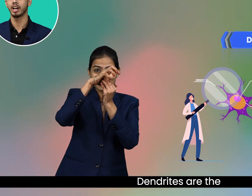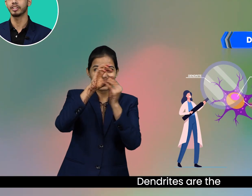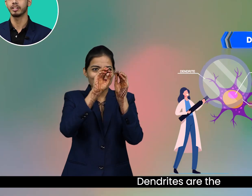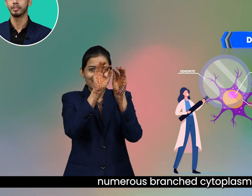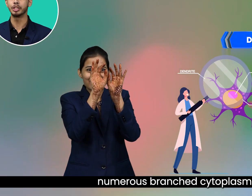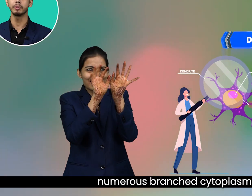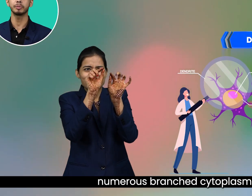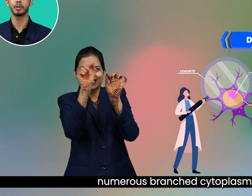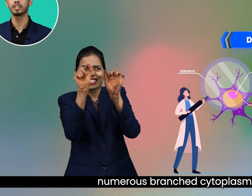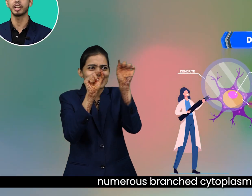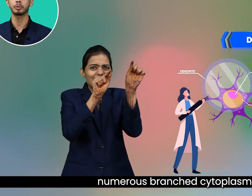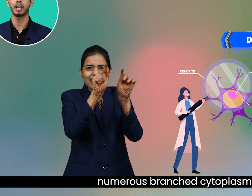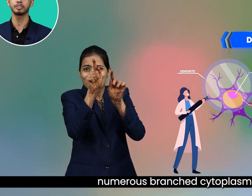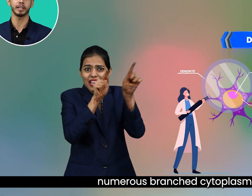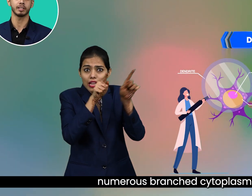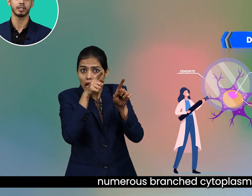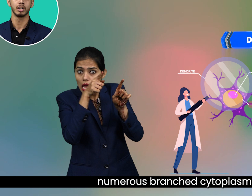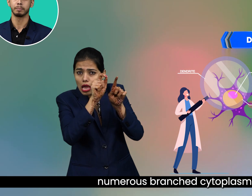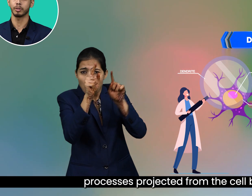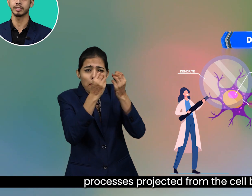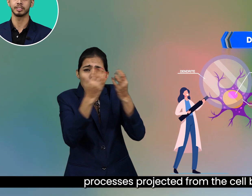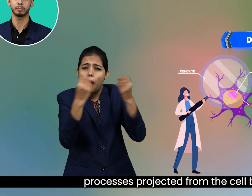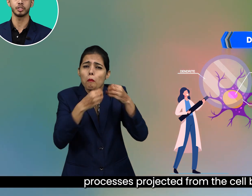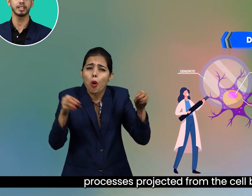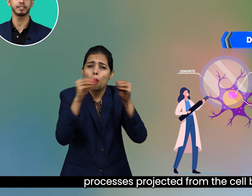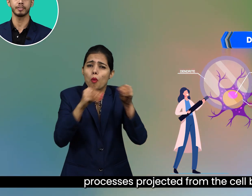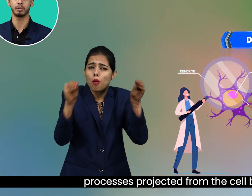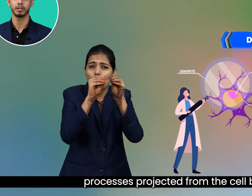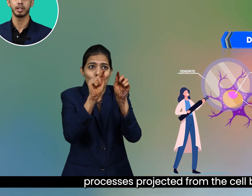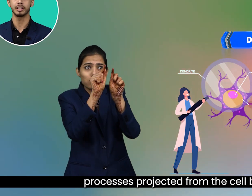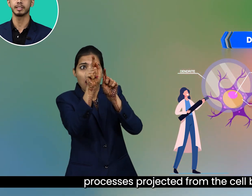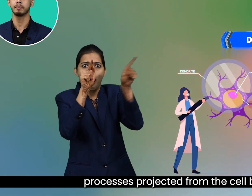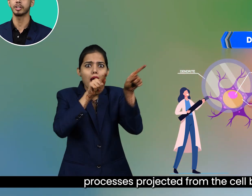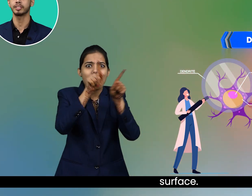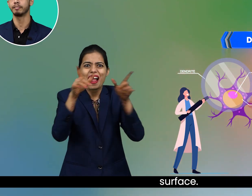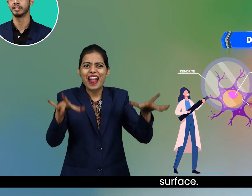Dendrites are the numerous branch cytoplasmic processes projected from